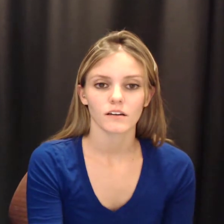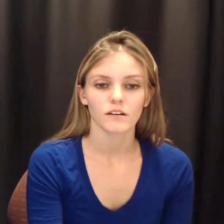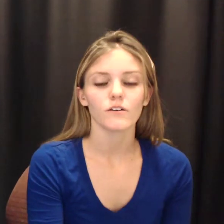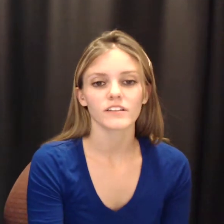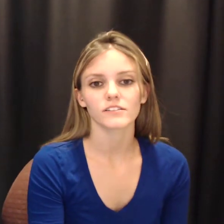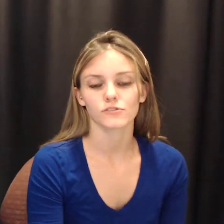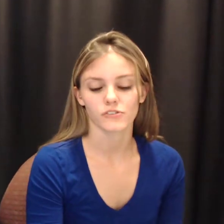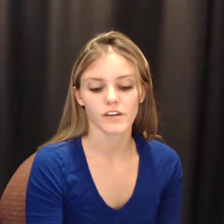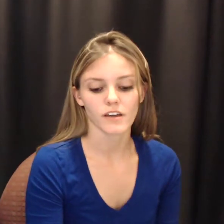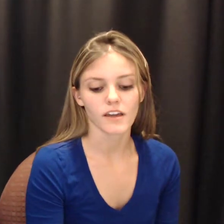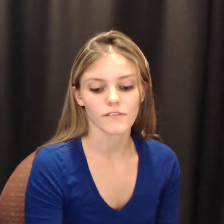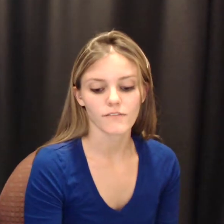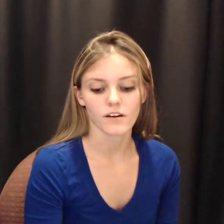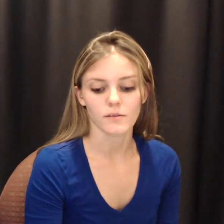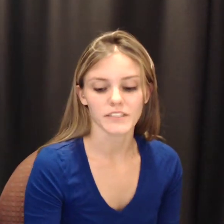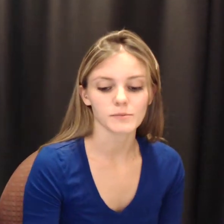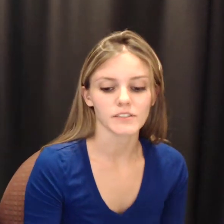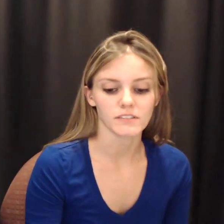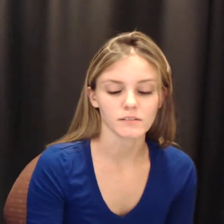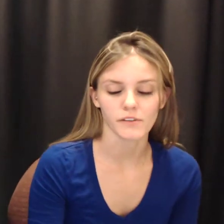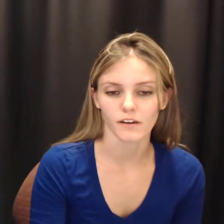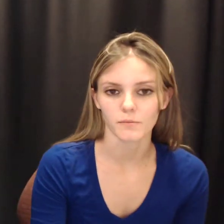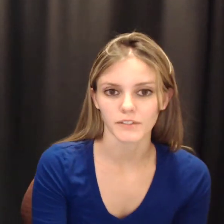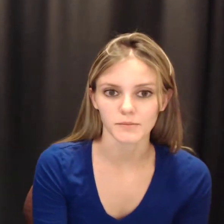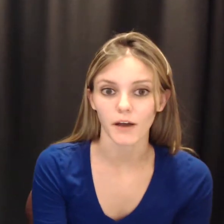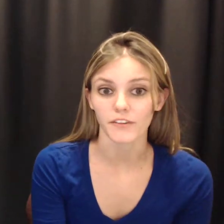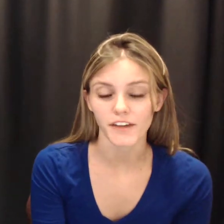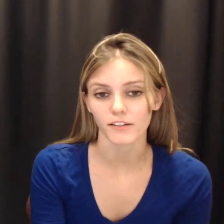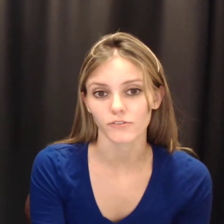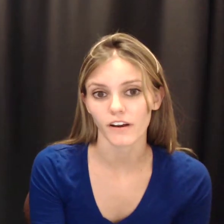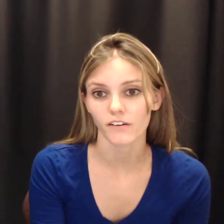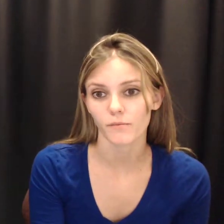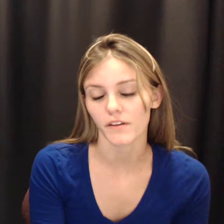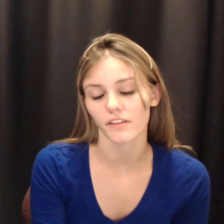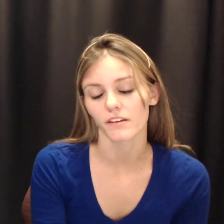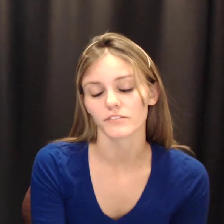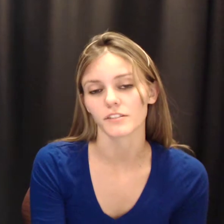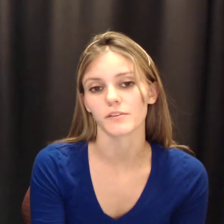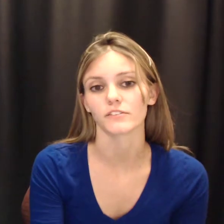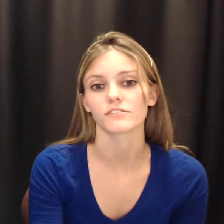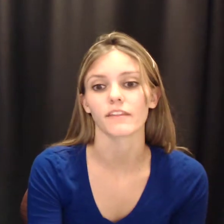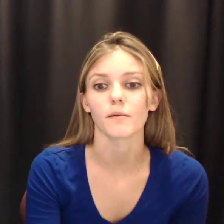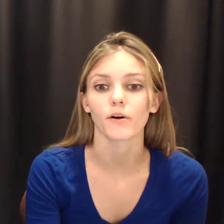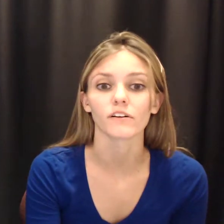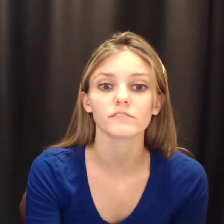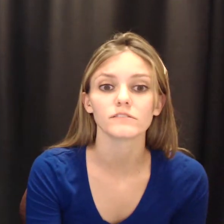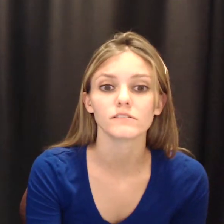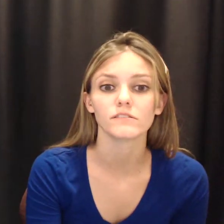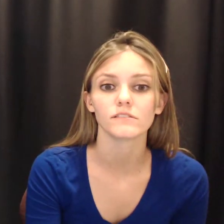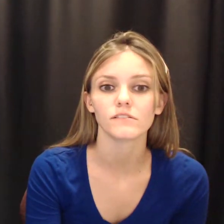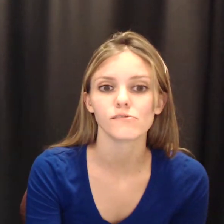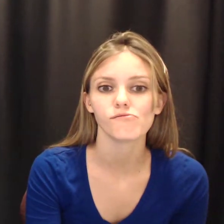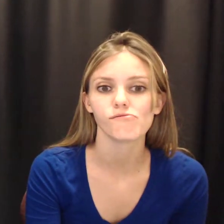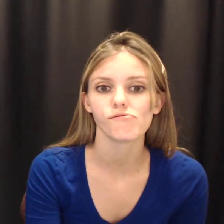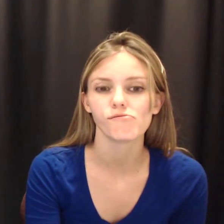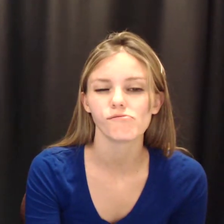Oh, that sounds great. I have explained to some of the companies about the tax write-off, but they never seem to understand that part.